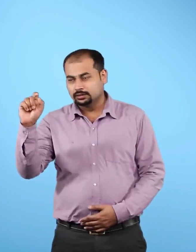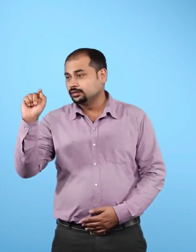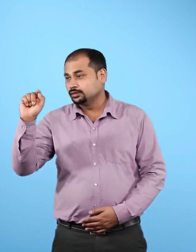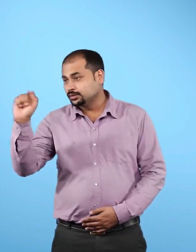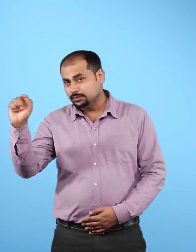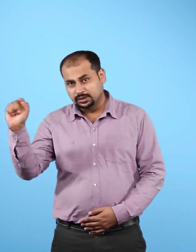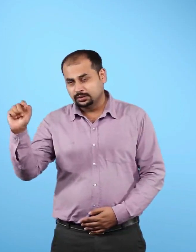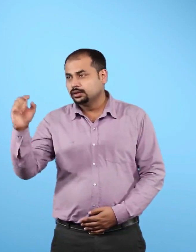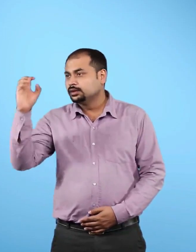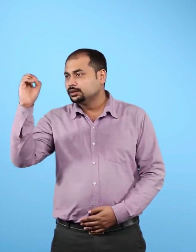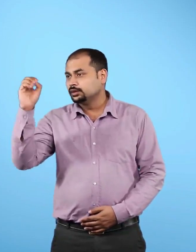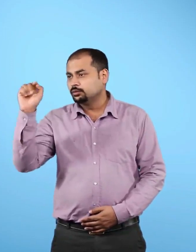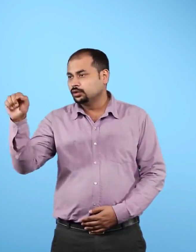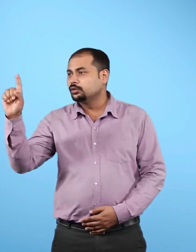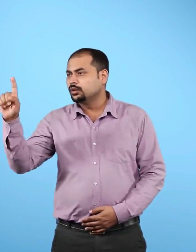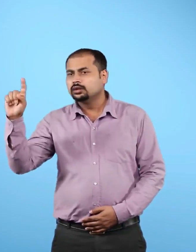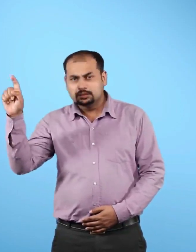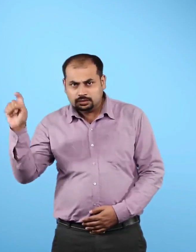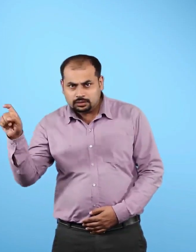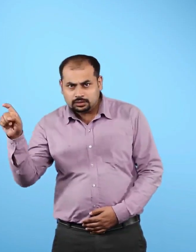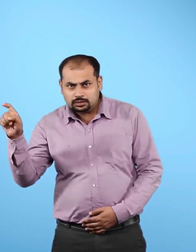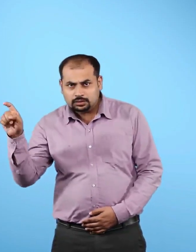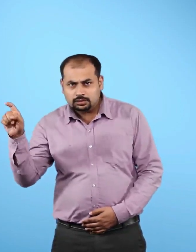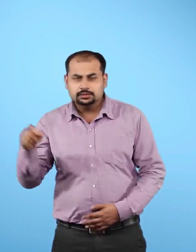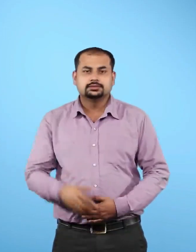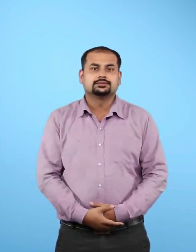0.10 is equal to 0.1?